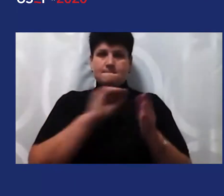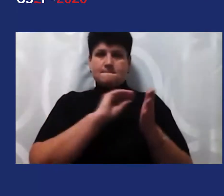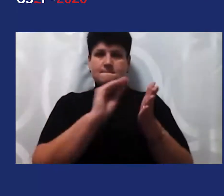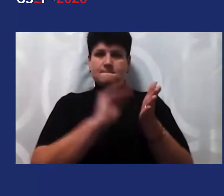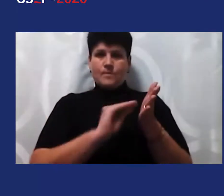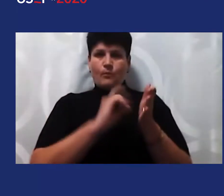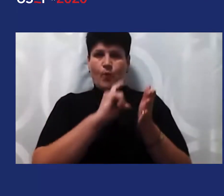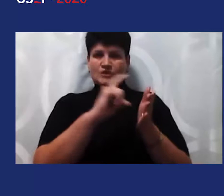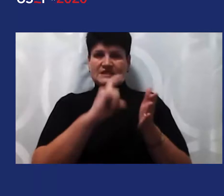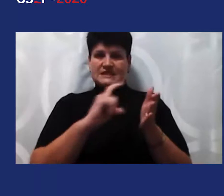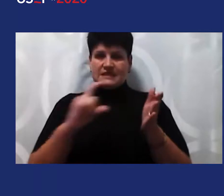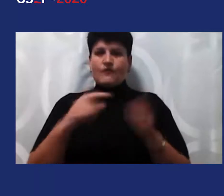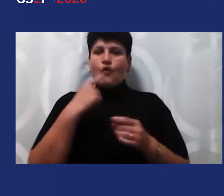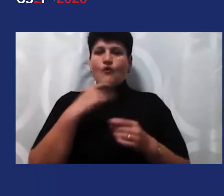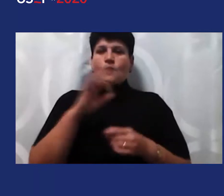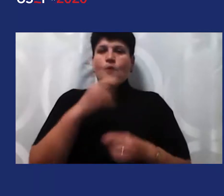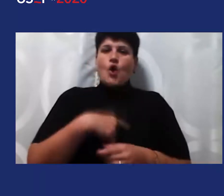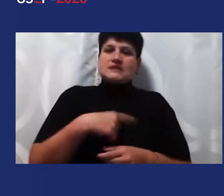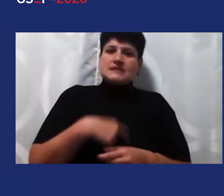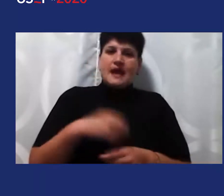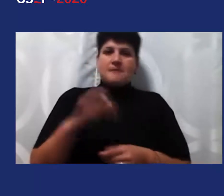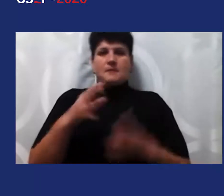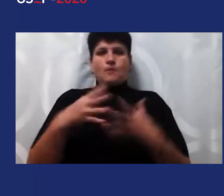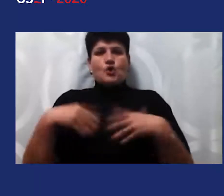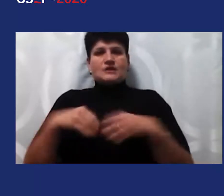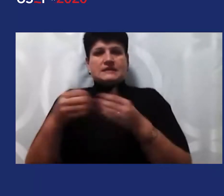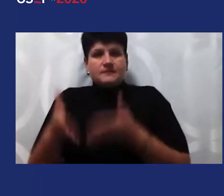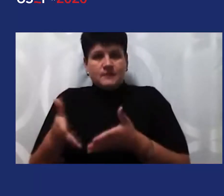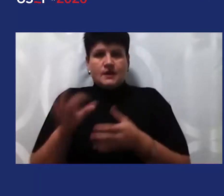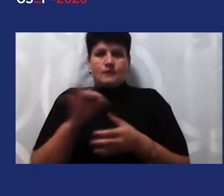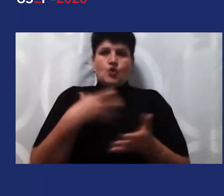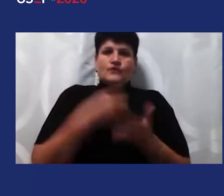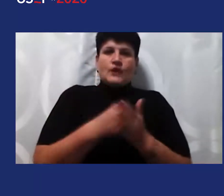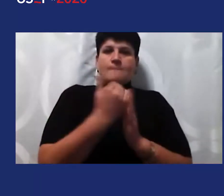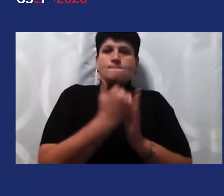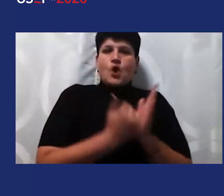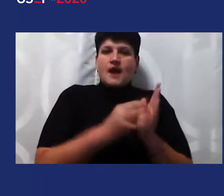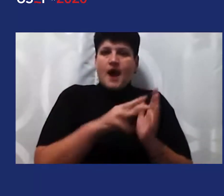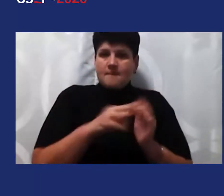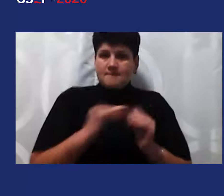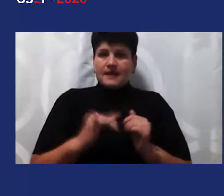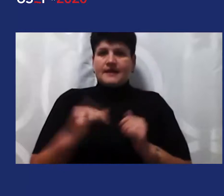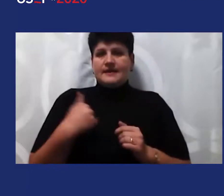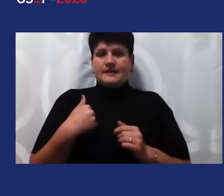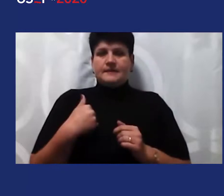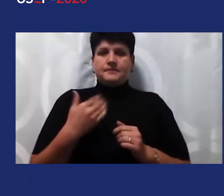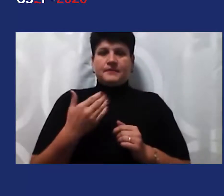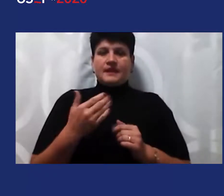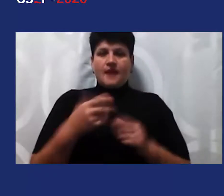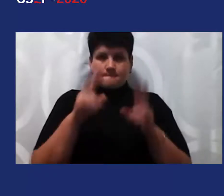of messages, the variety of messaging, candidates talking